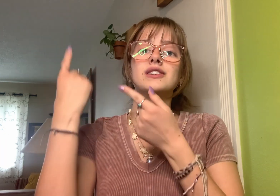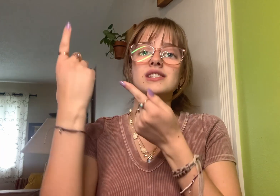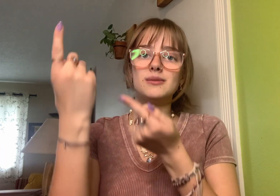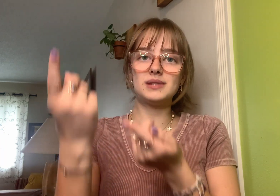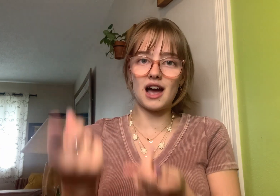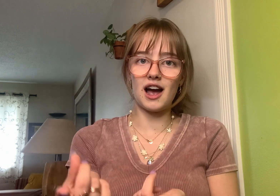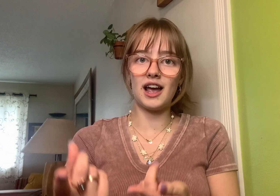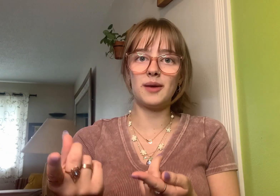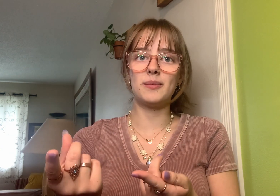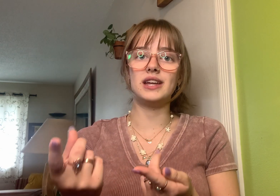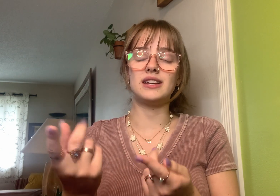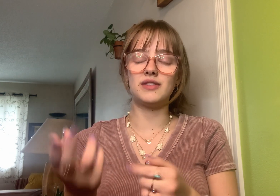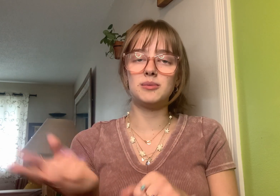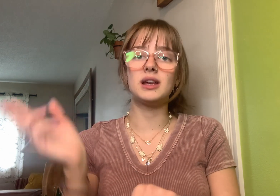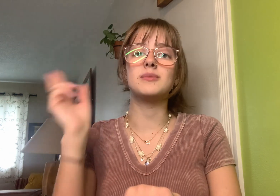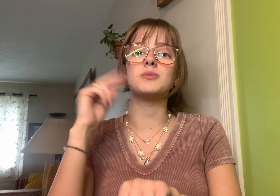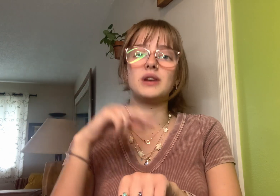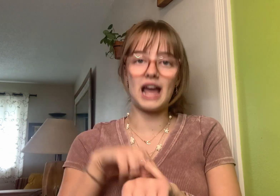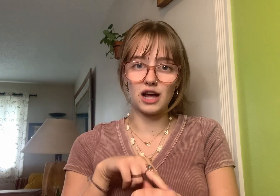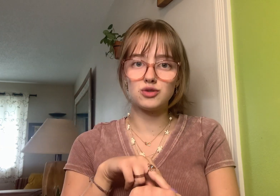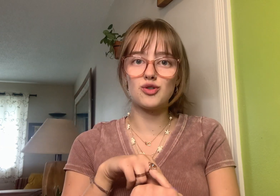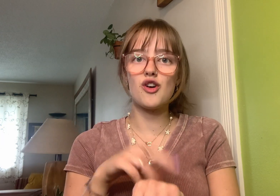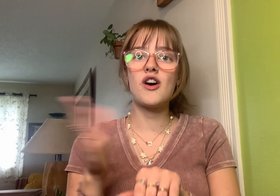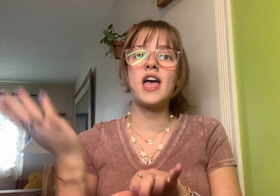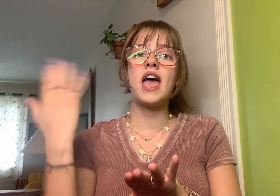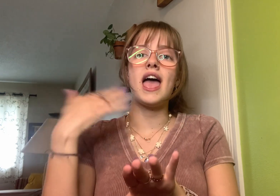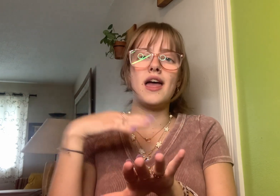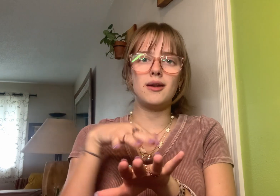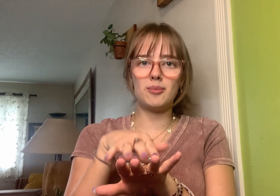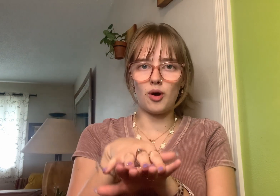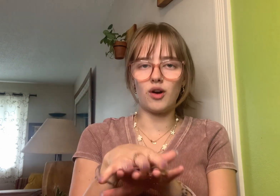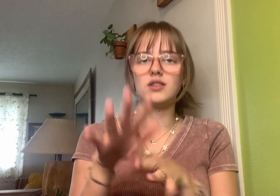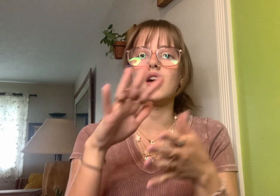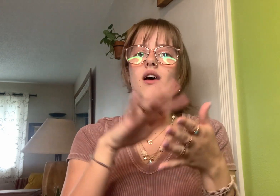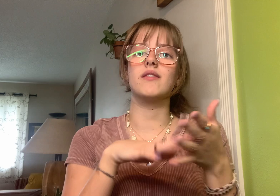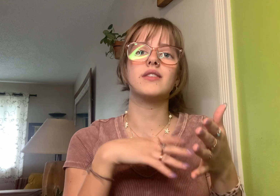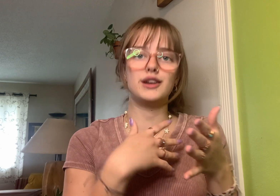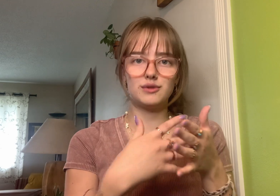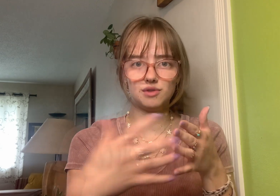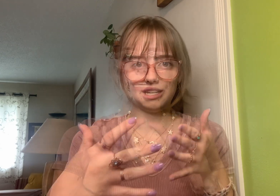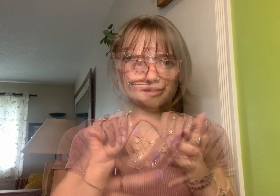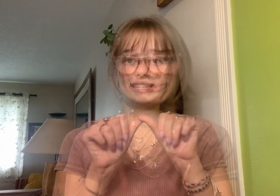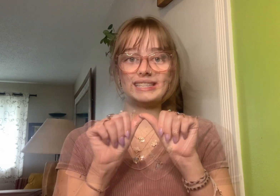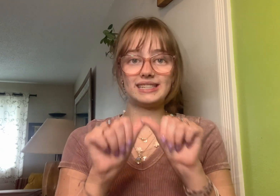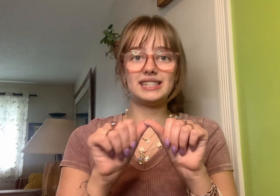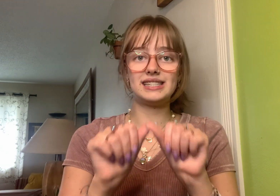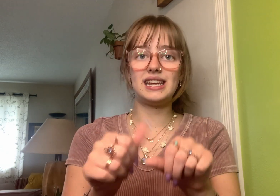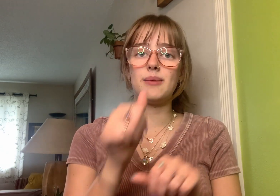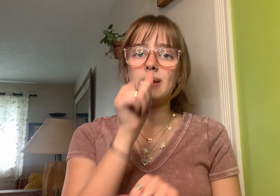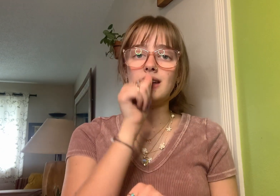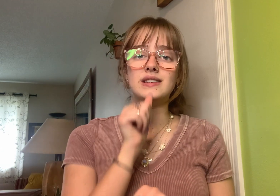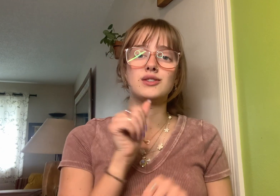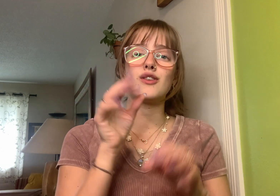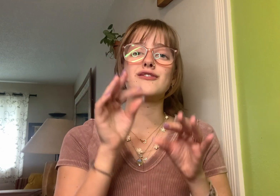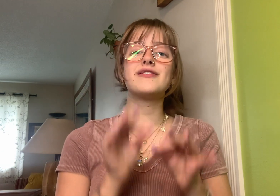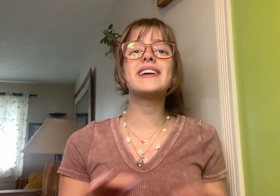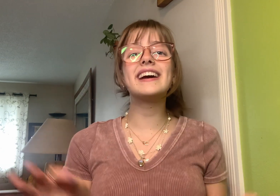some time, it definitely becomes more natural and part of their routine. Consistency and patience are